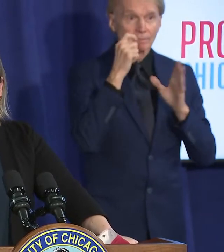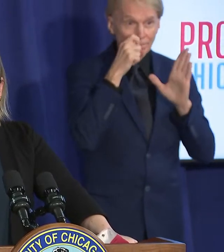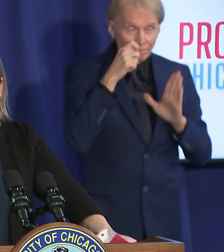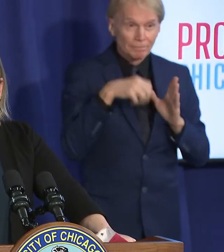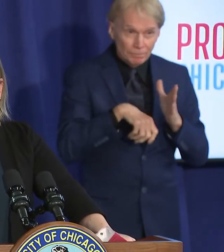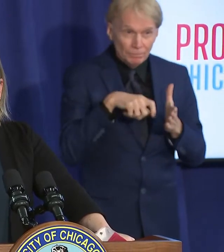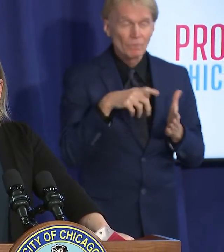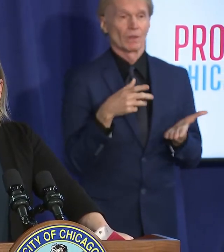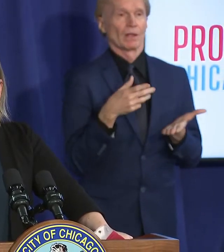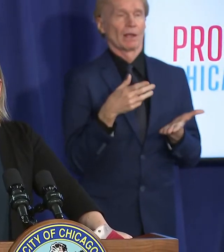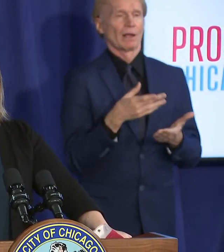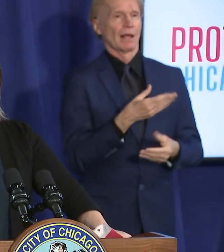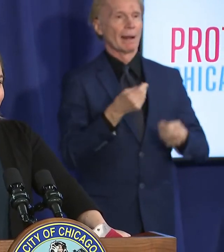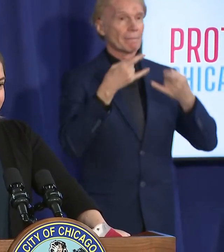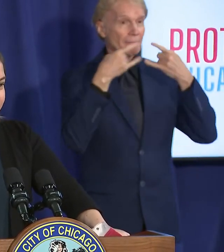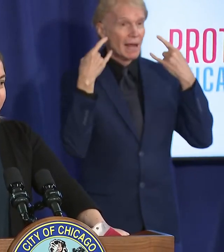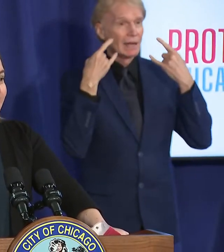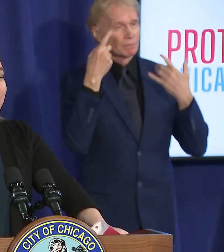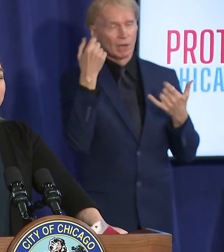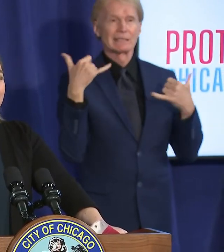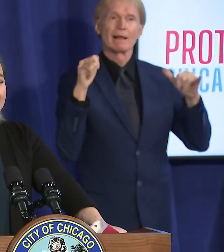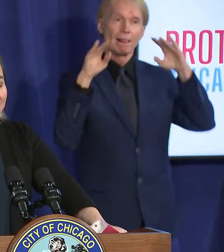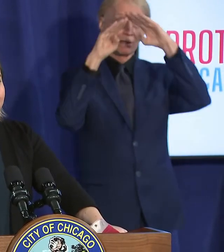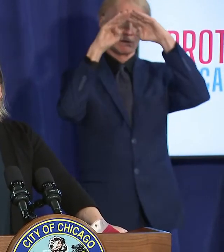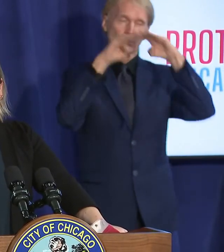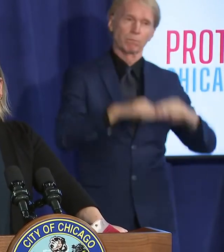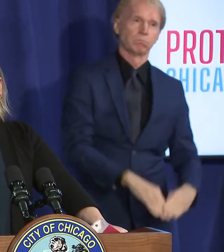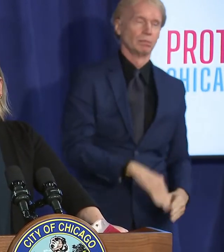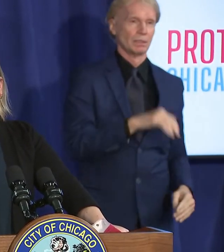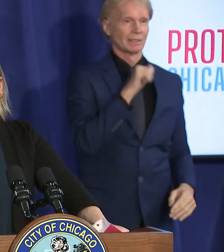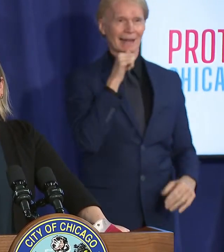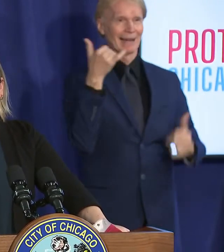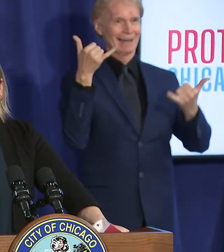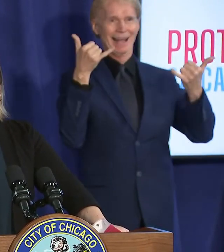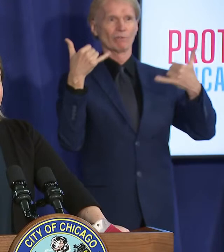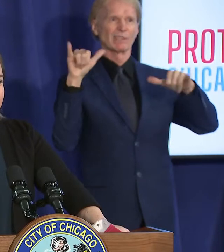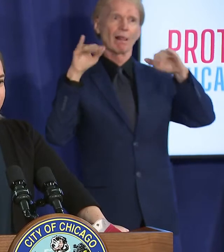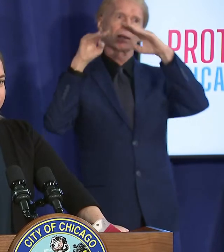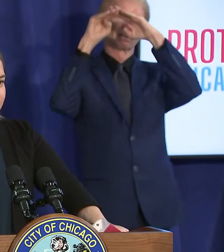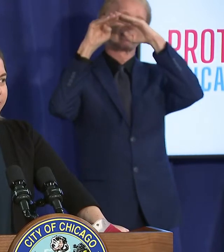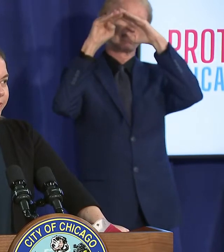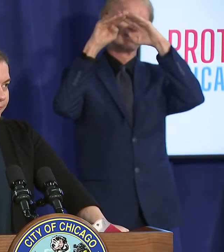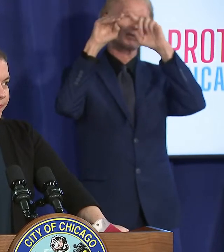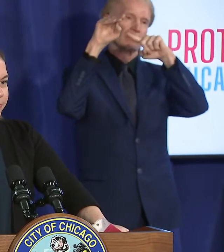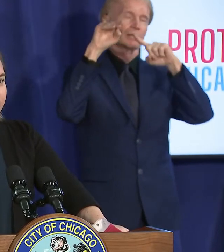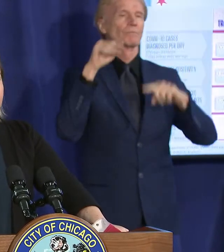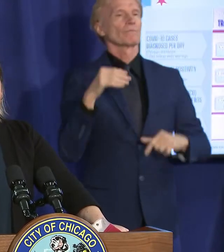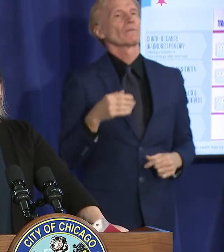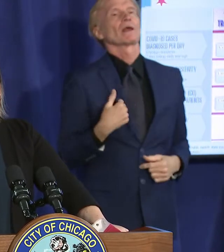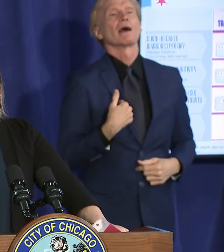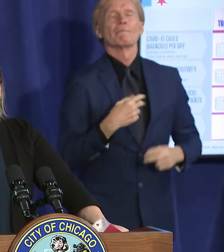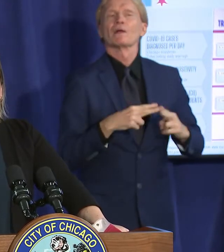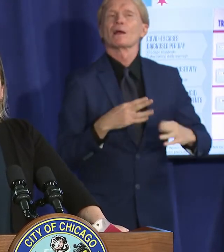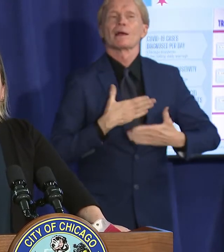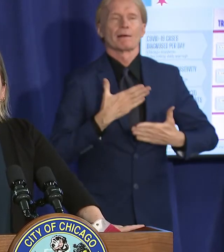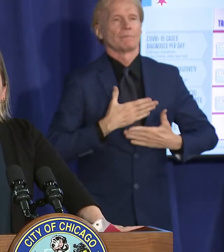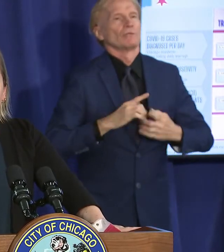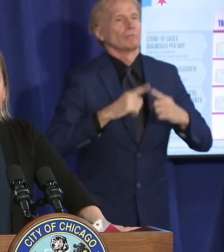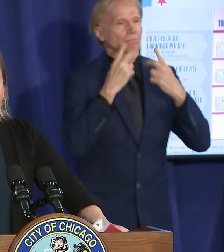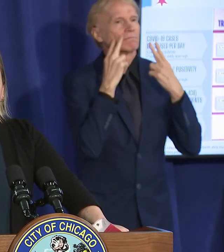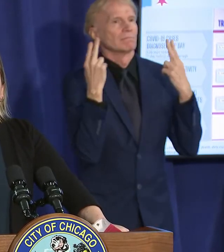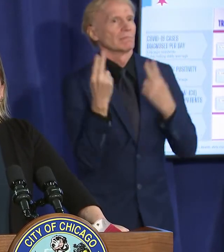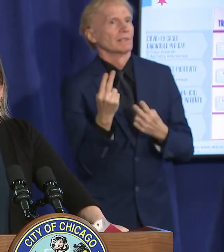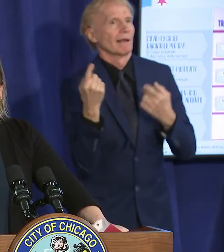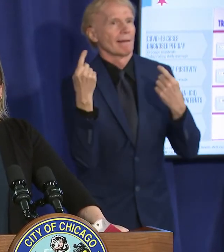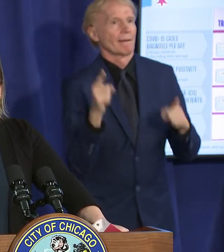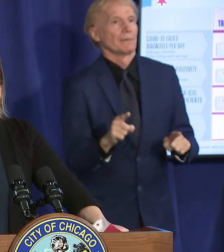there's a long way to come down. However, I'm really pleased to have seen this turnaround. So first of all,